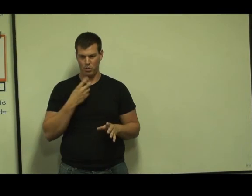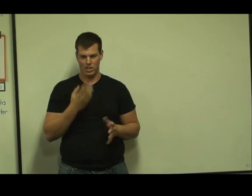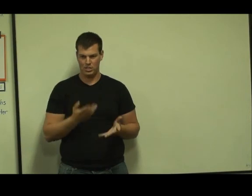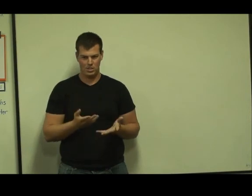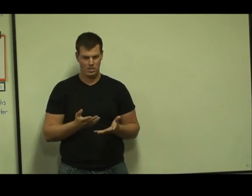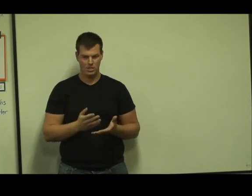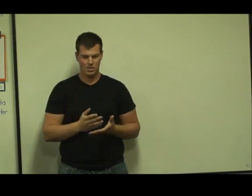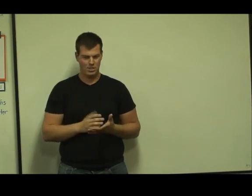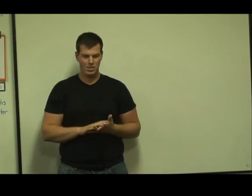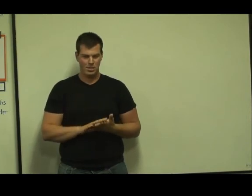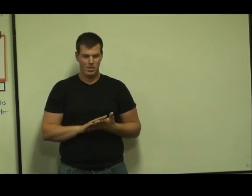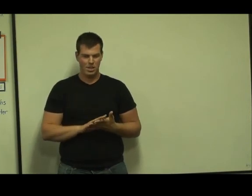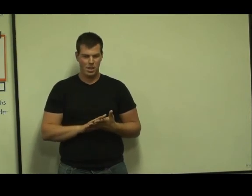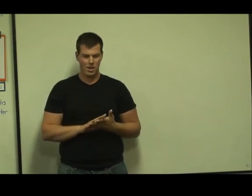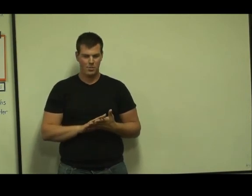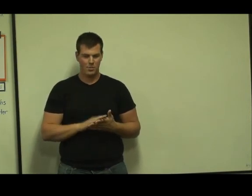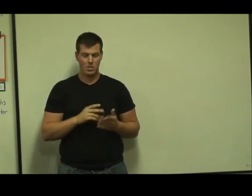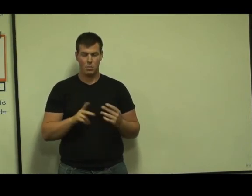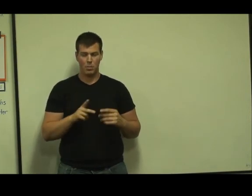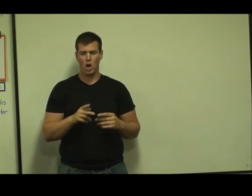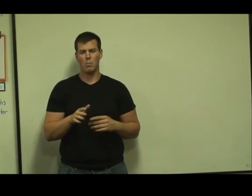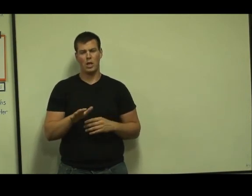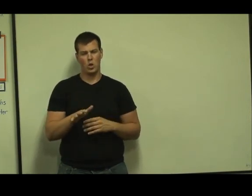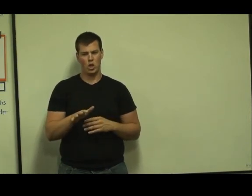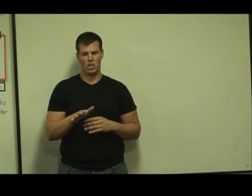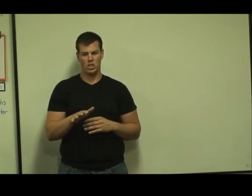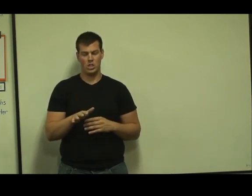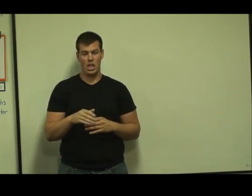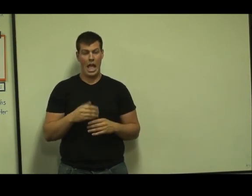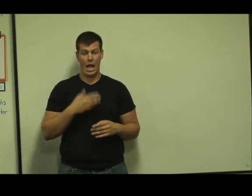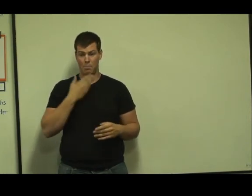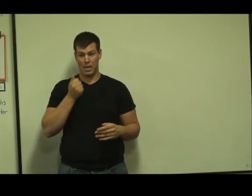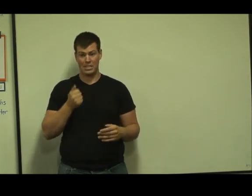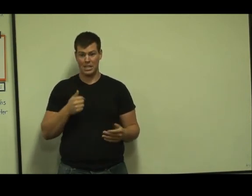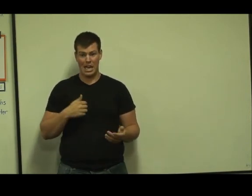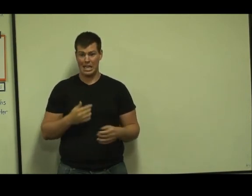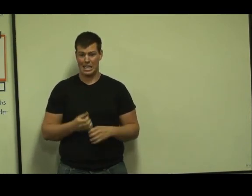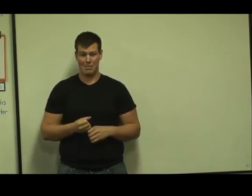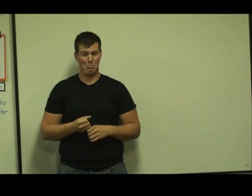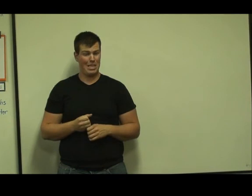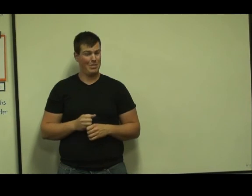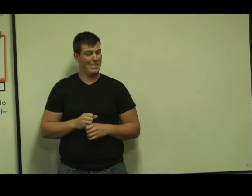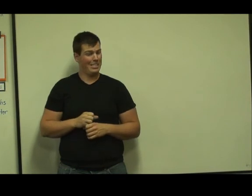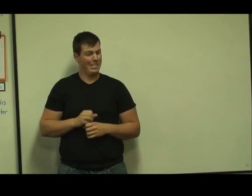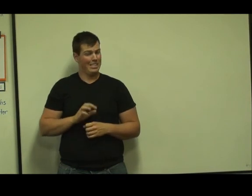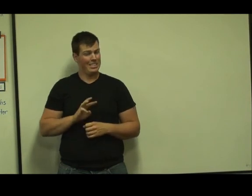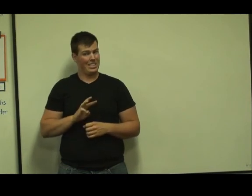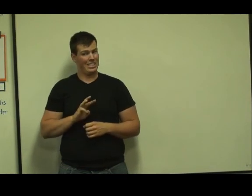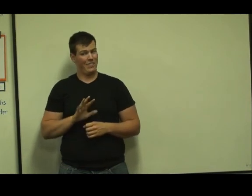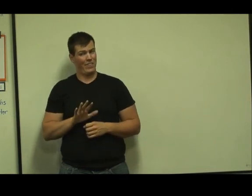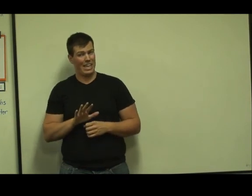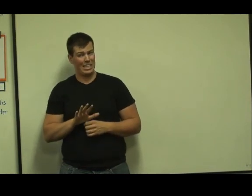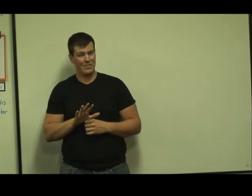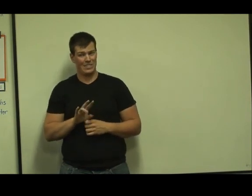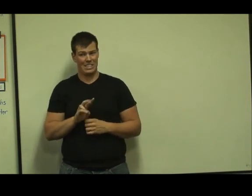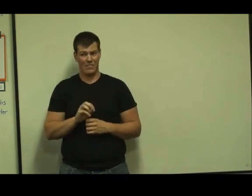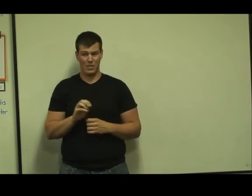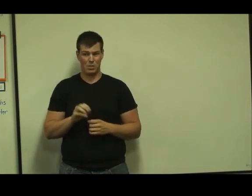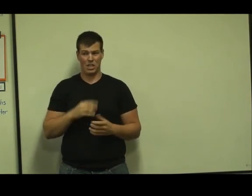me. The people are very quiet. I bet I get maybe 65, 70%